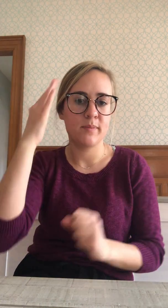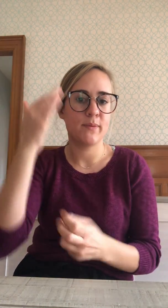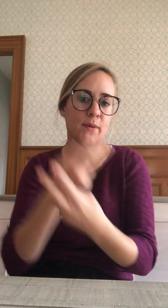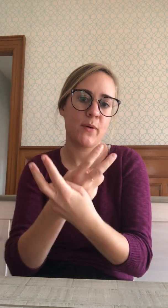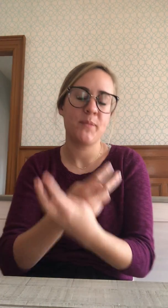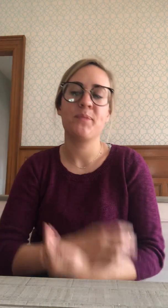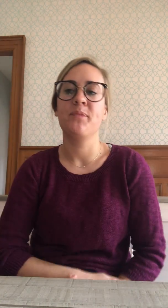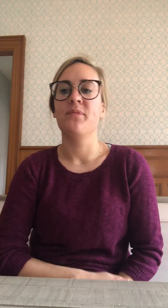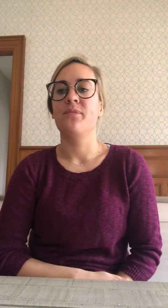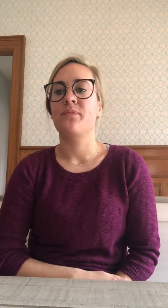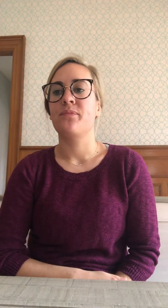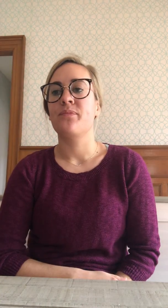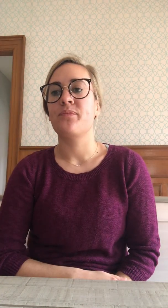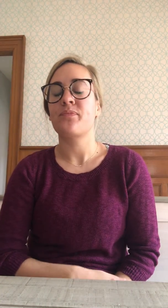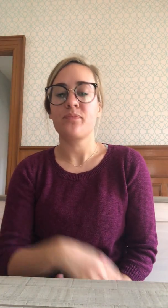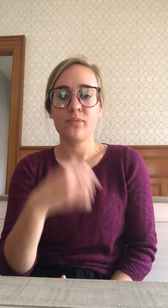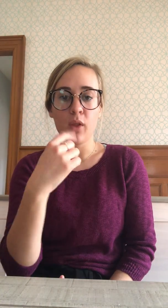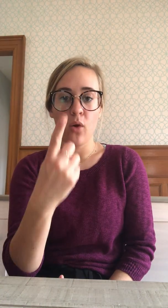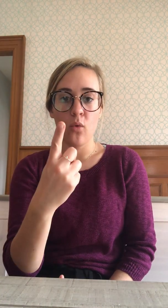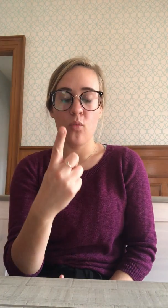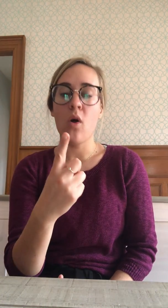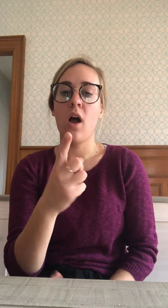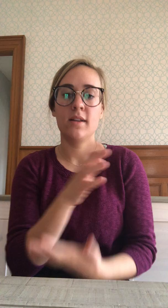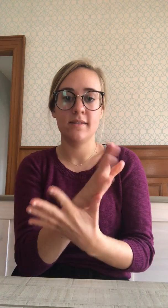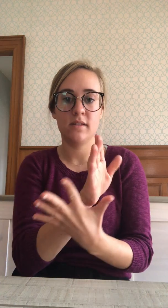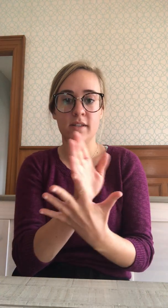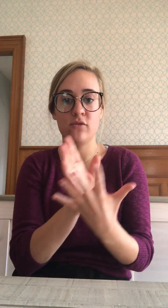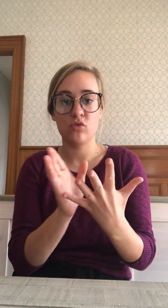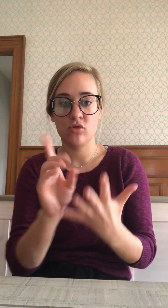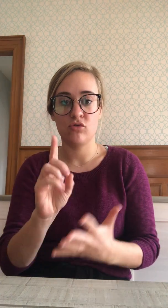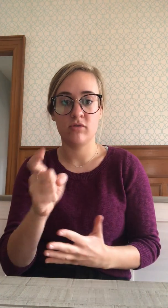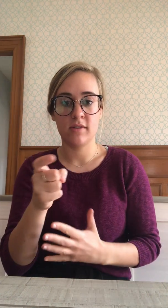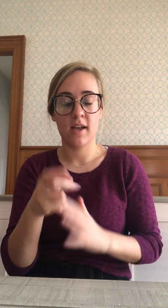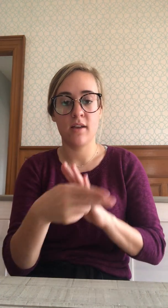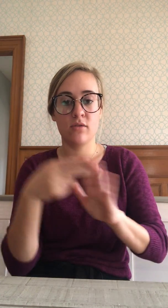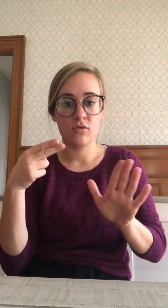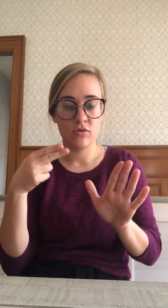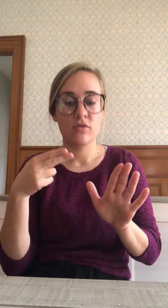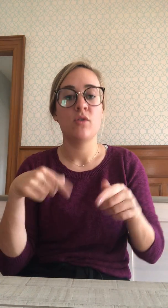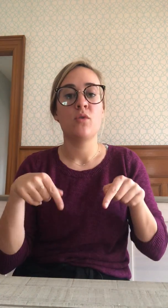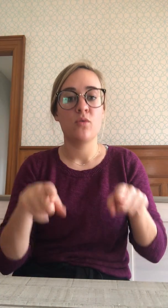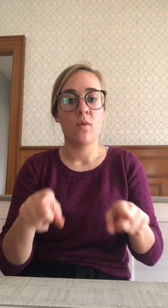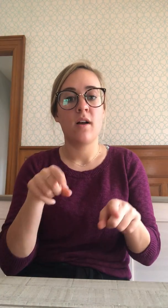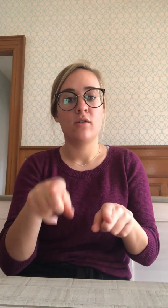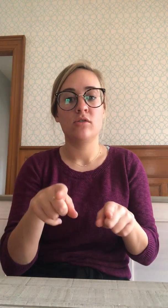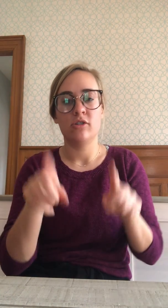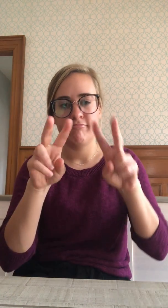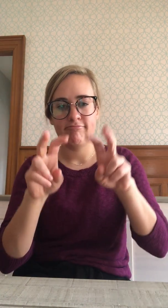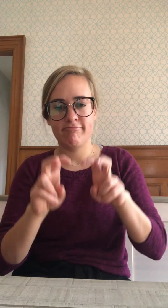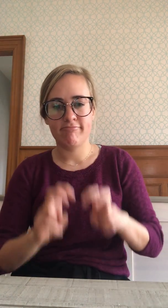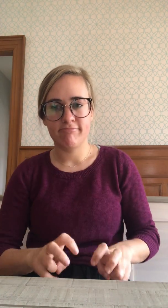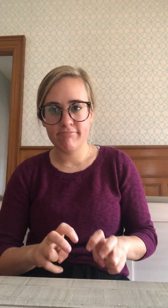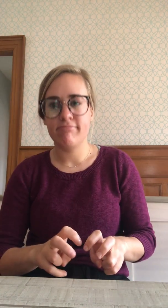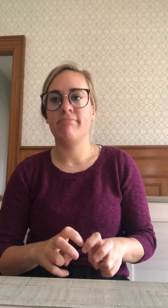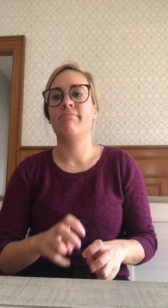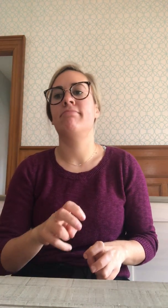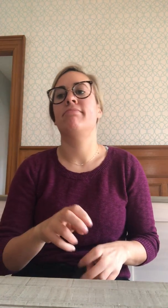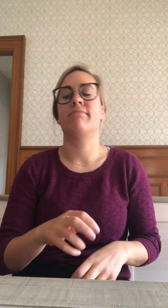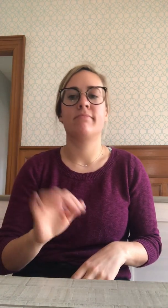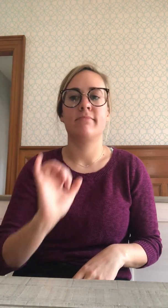One differential diagnosis when you're looking at a skewed skull shape would be if it's craniosynostosis versus